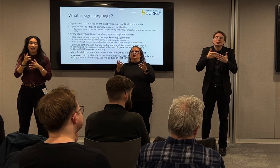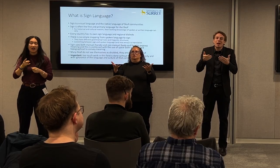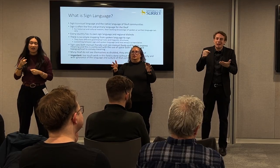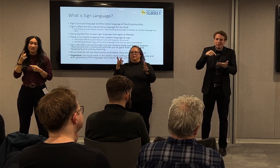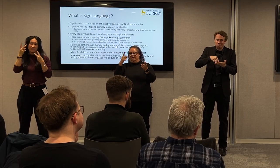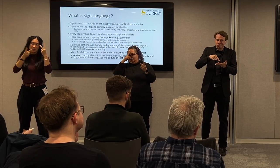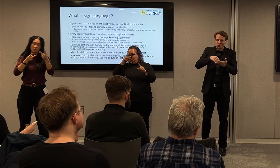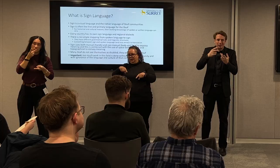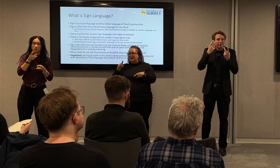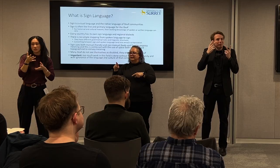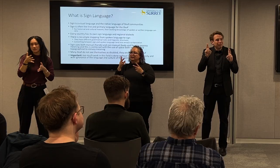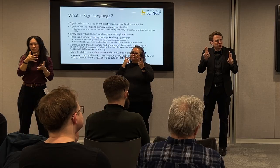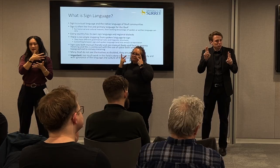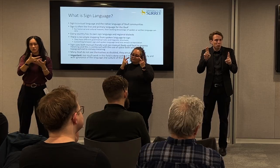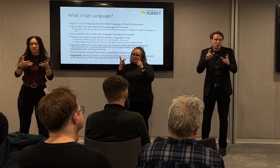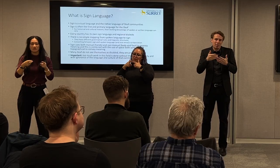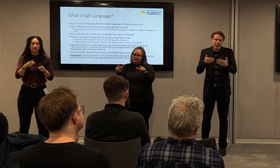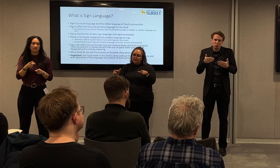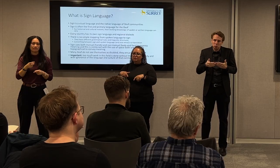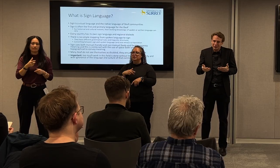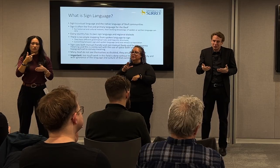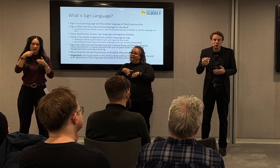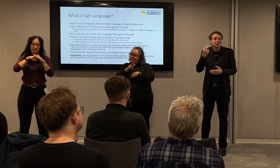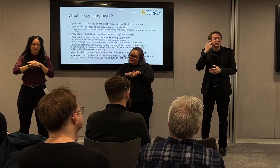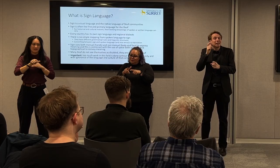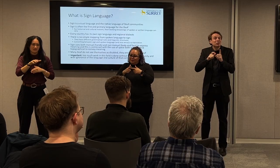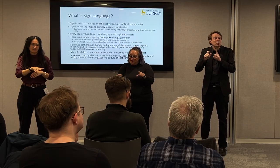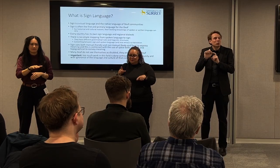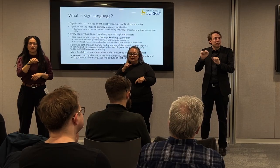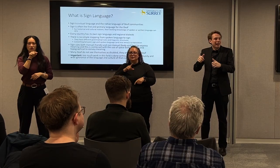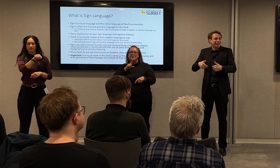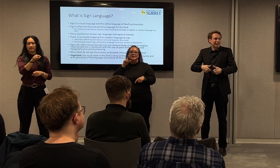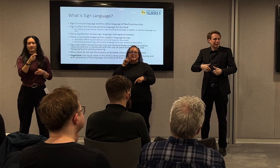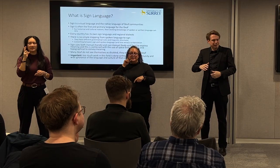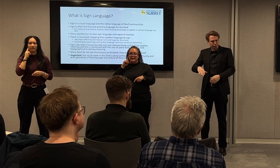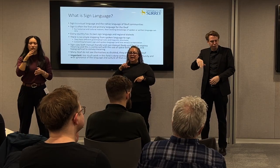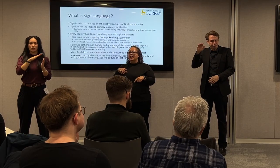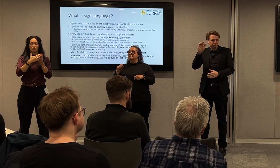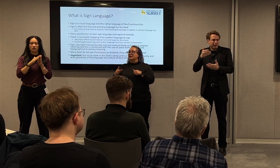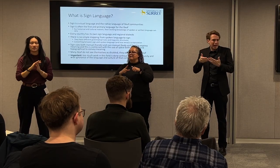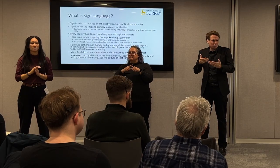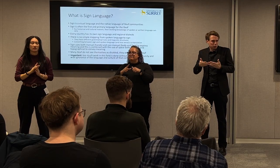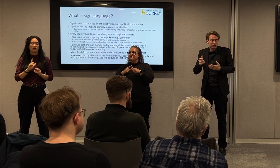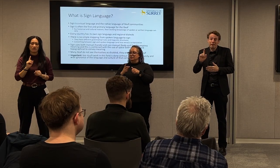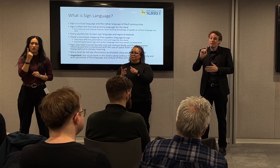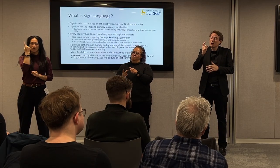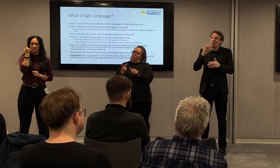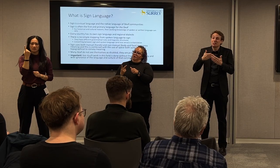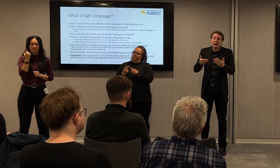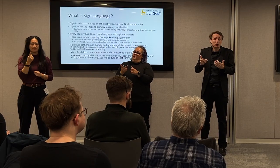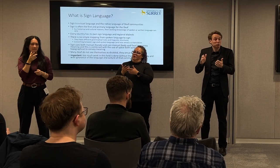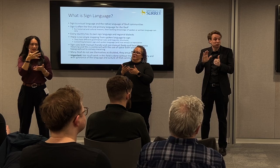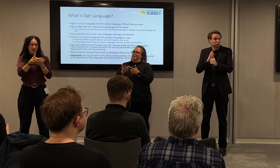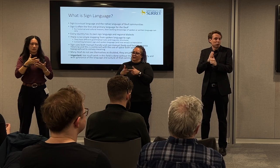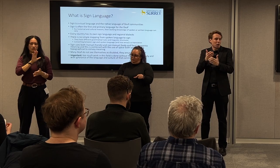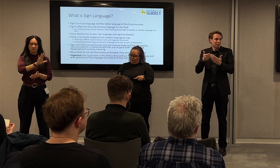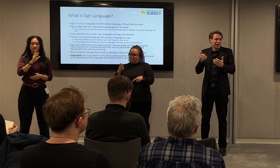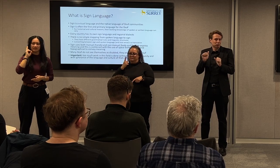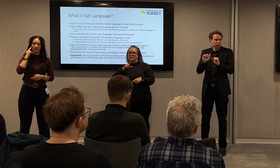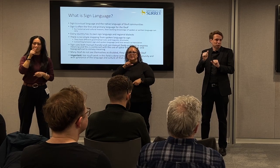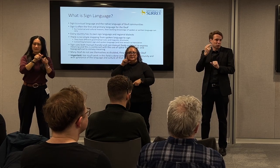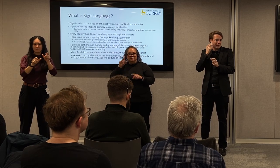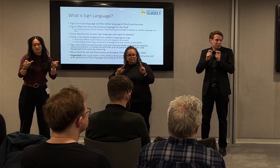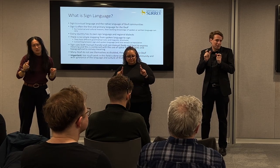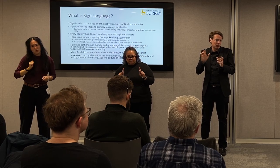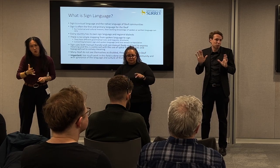native language of deaf communities. Importantly, it's the first and primary language for the deaf. And it's amazing